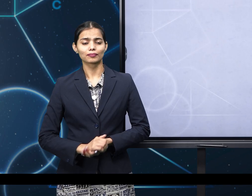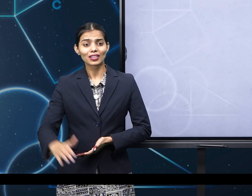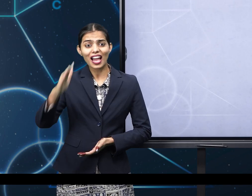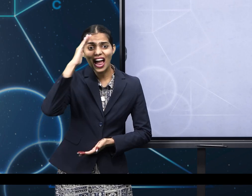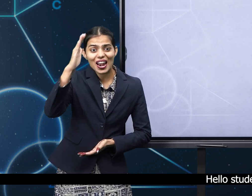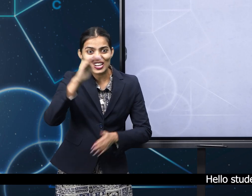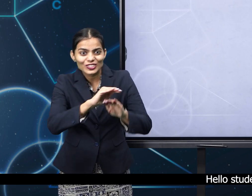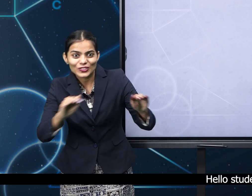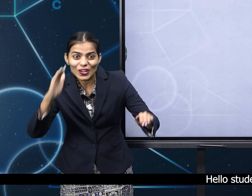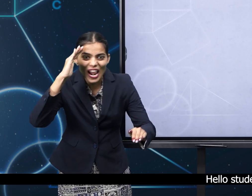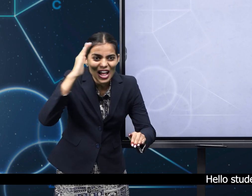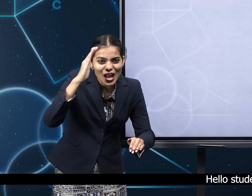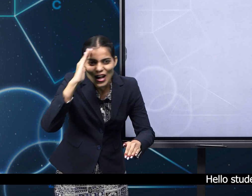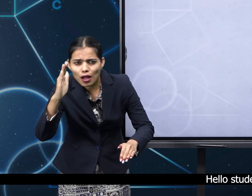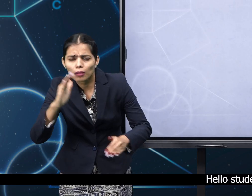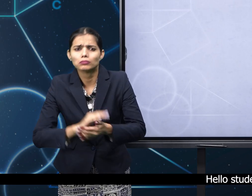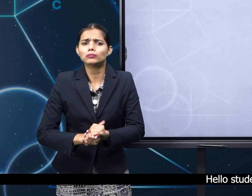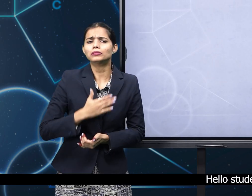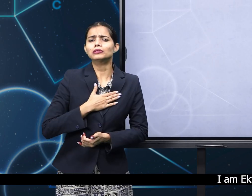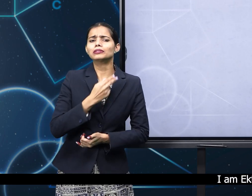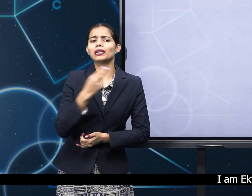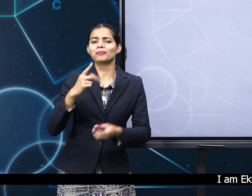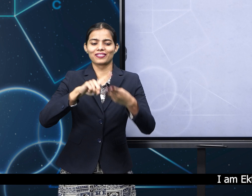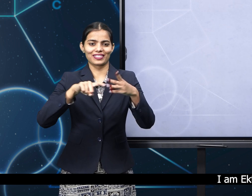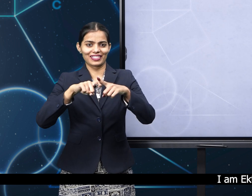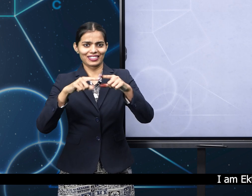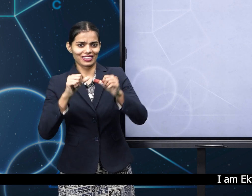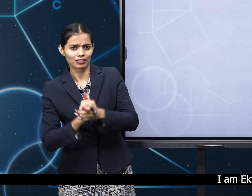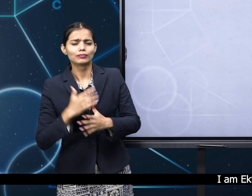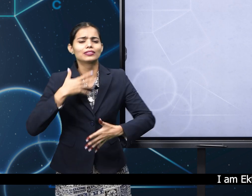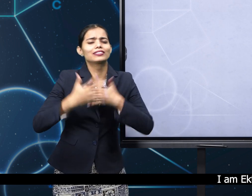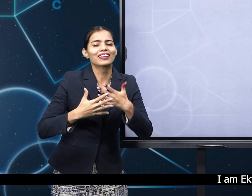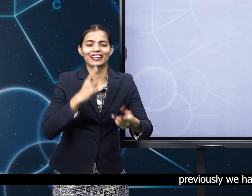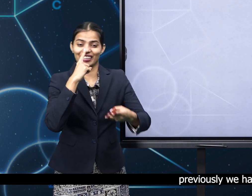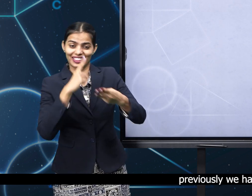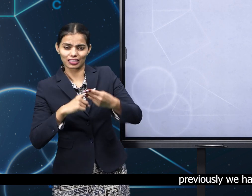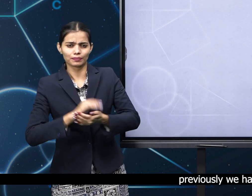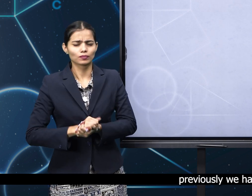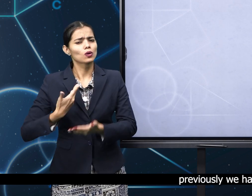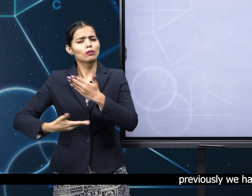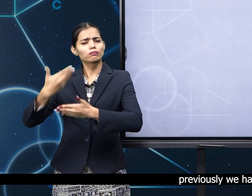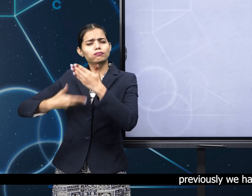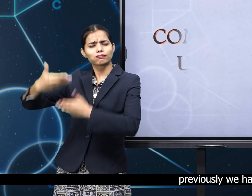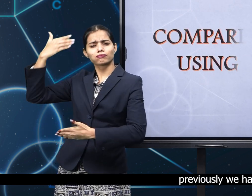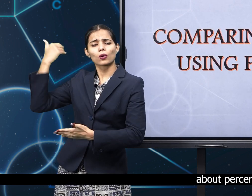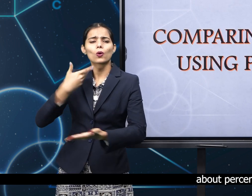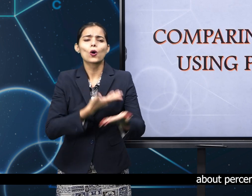Hello students, I am Ekta. Previously we have learnt about